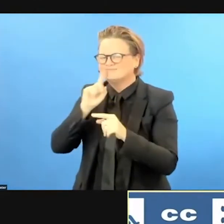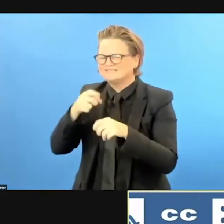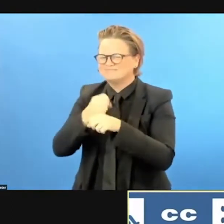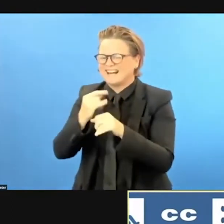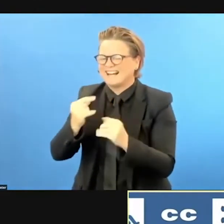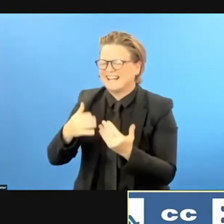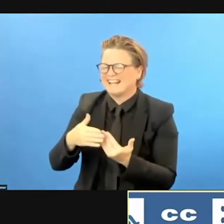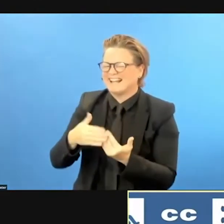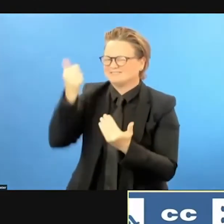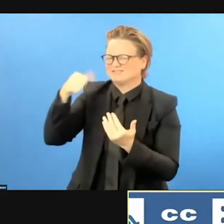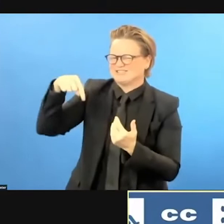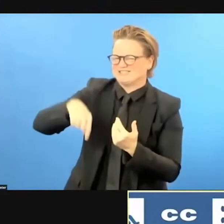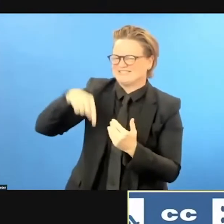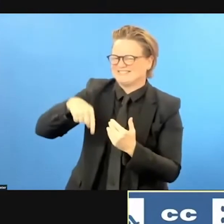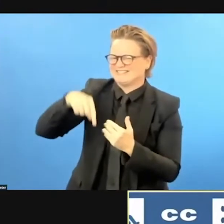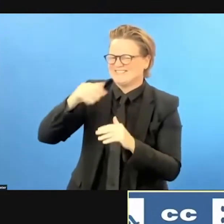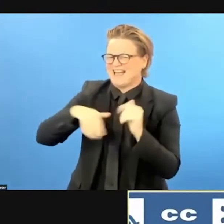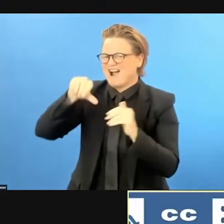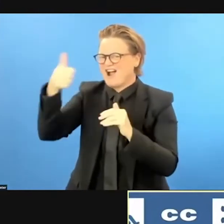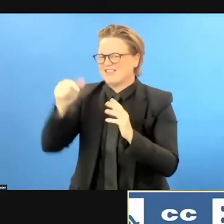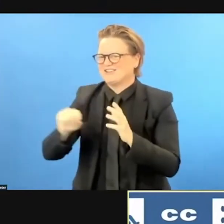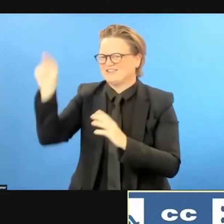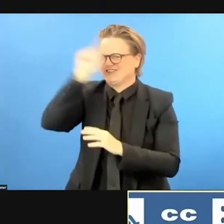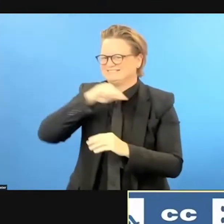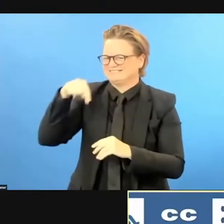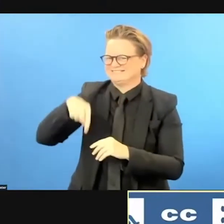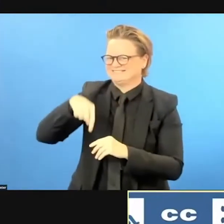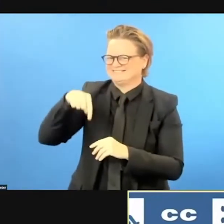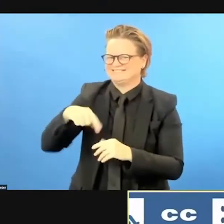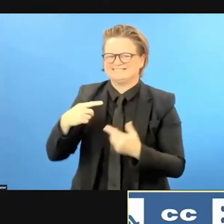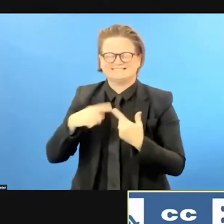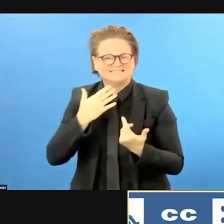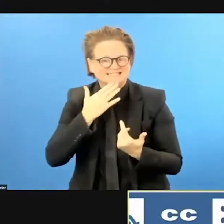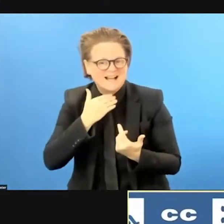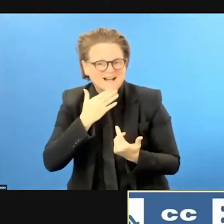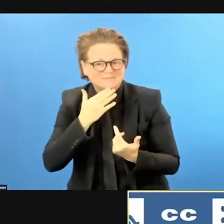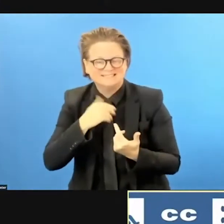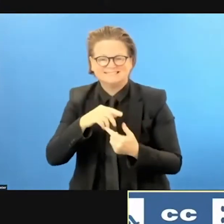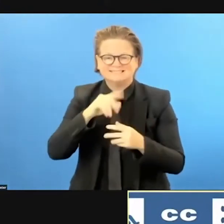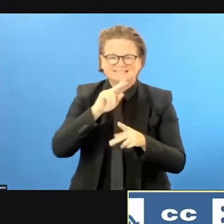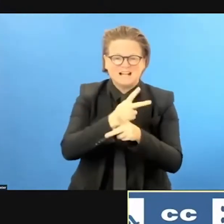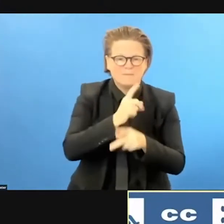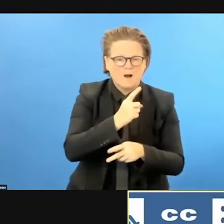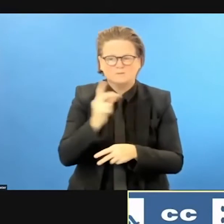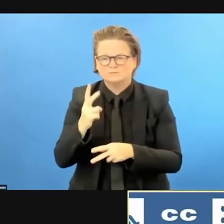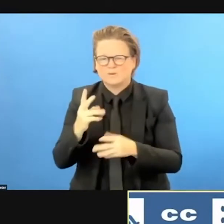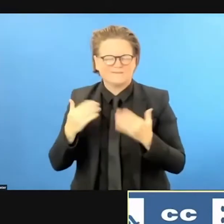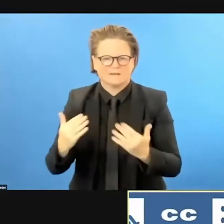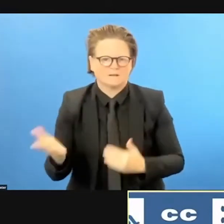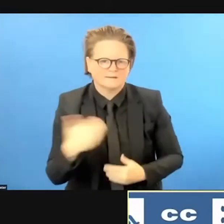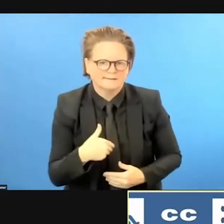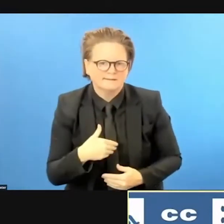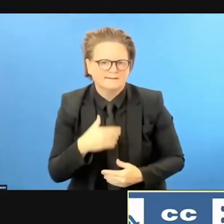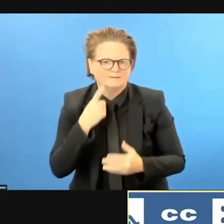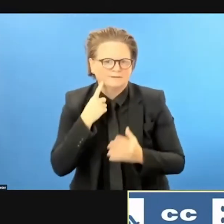to know if you have type 2 diabetes or not. Now, one of the questions centered around they have a family member